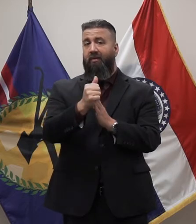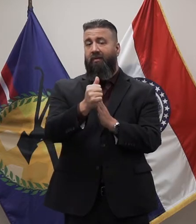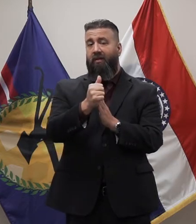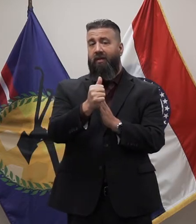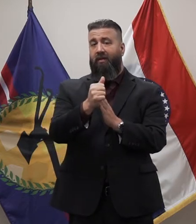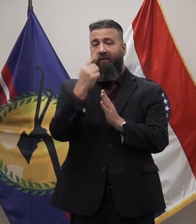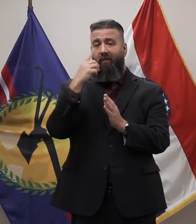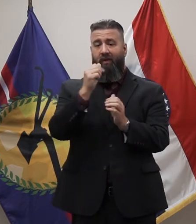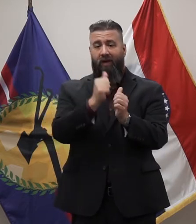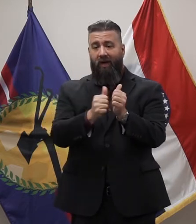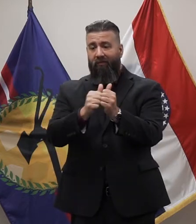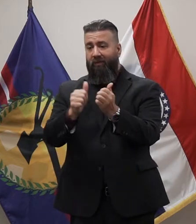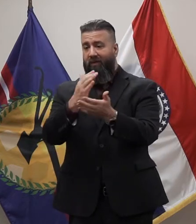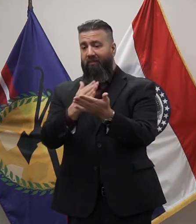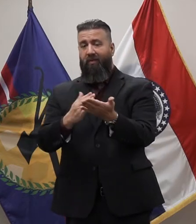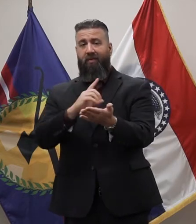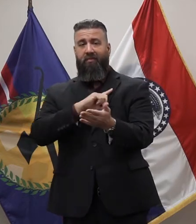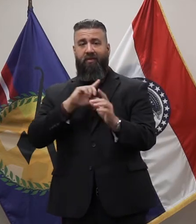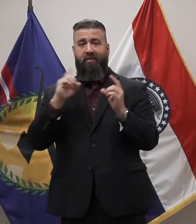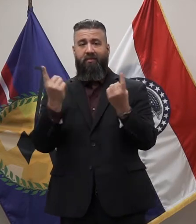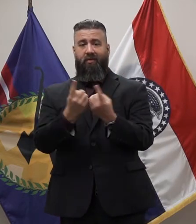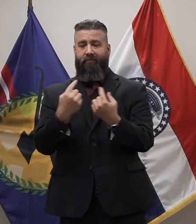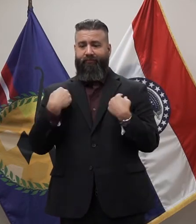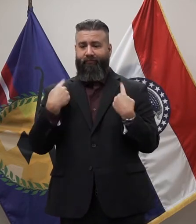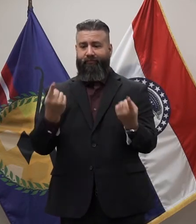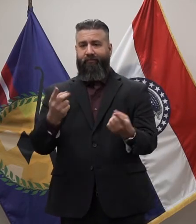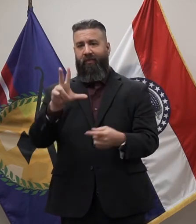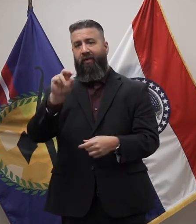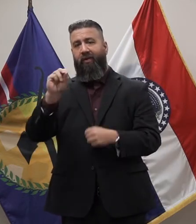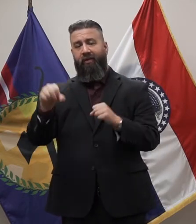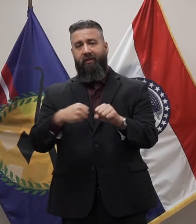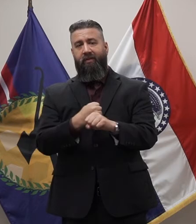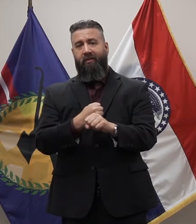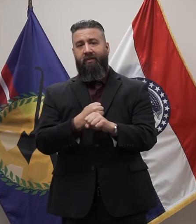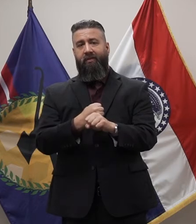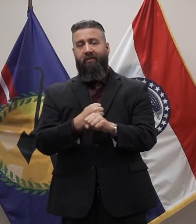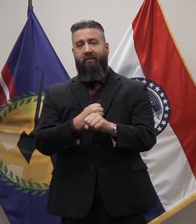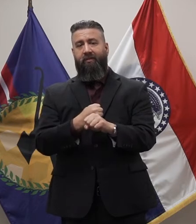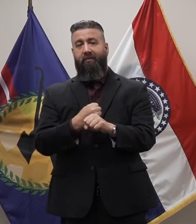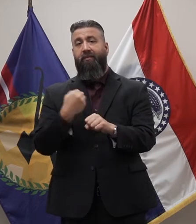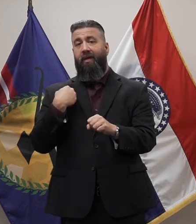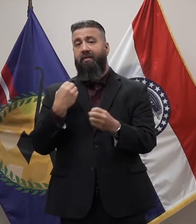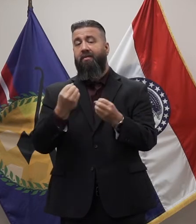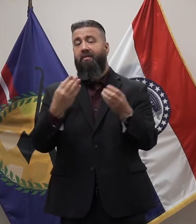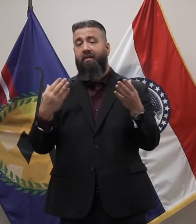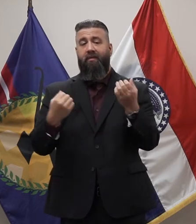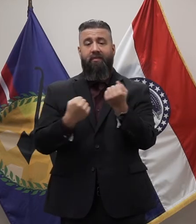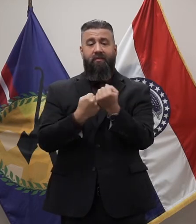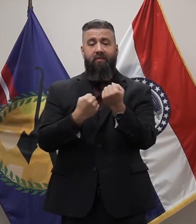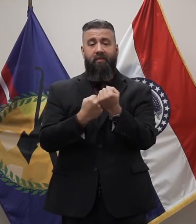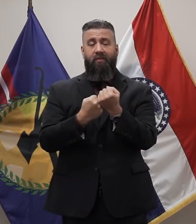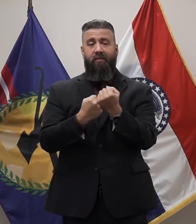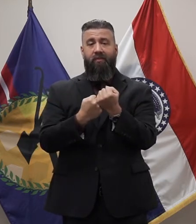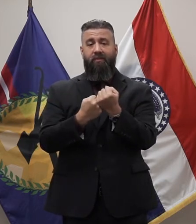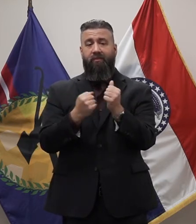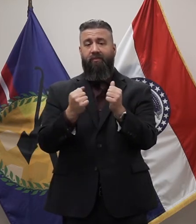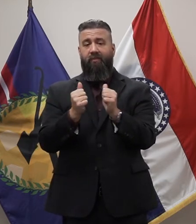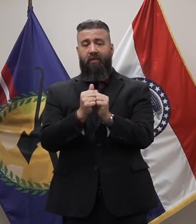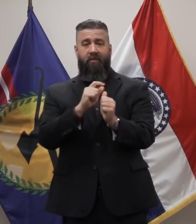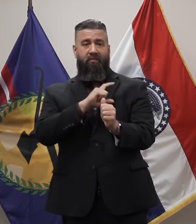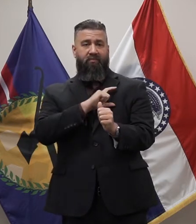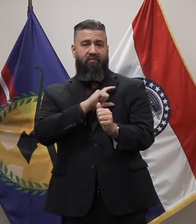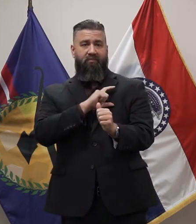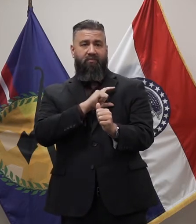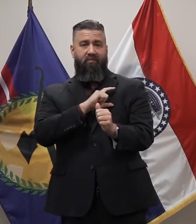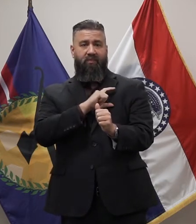every facet of the police department over the past 30 years. He has a lot of support among police